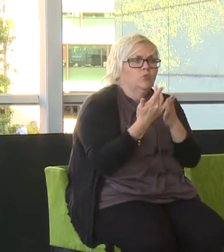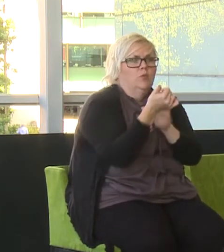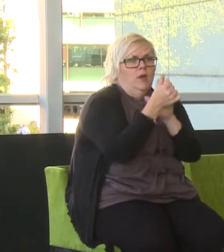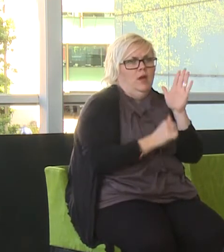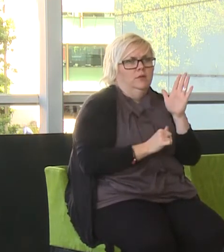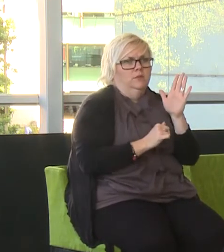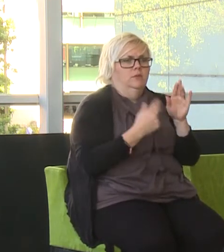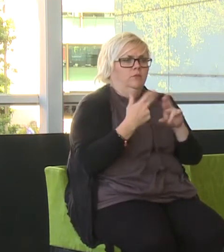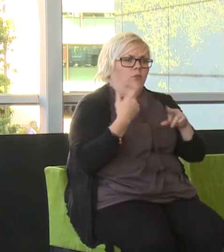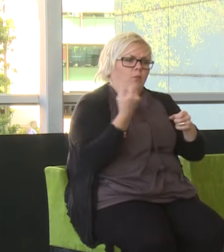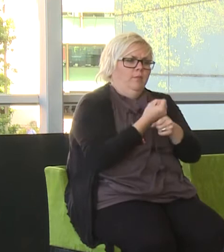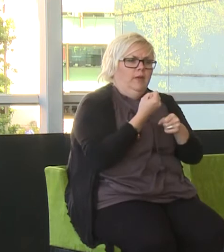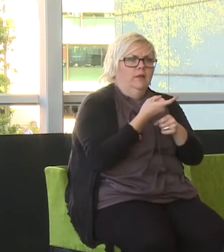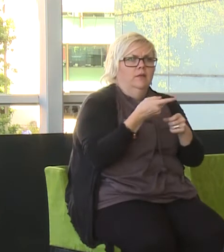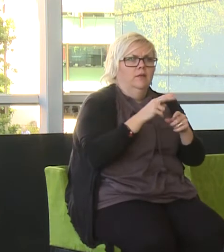artists.